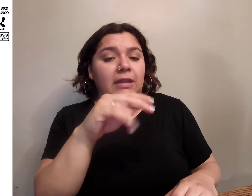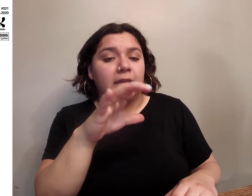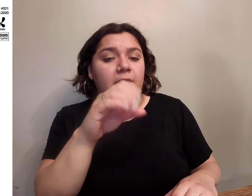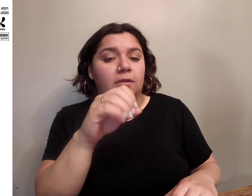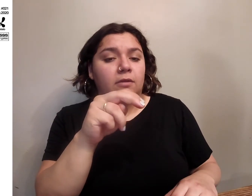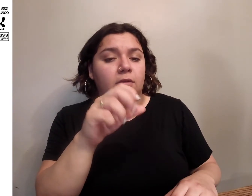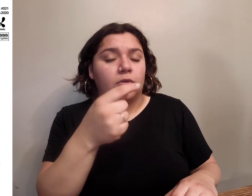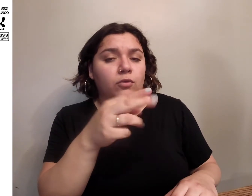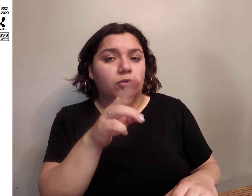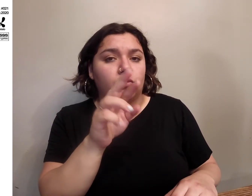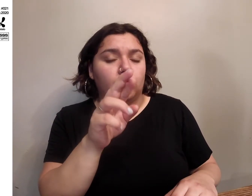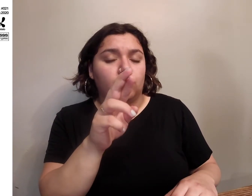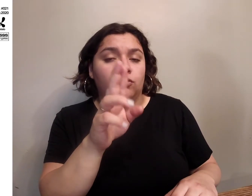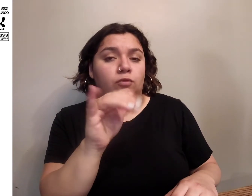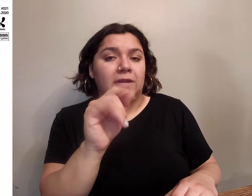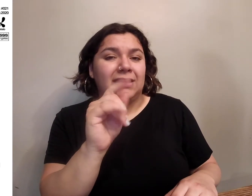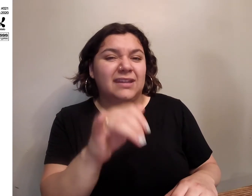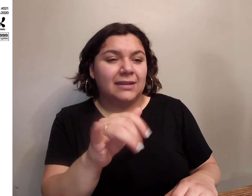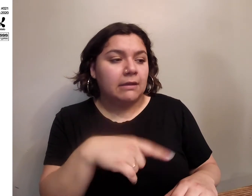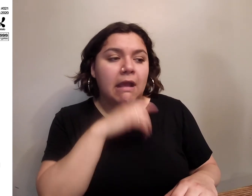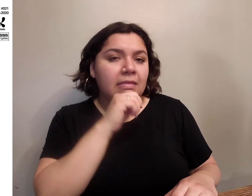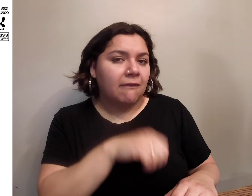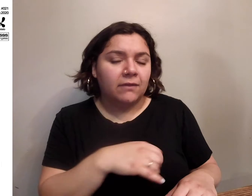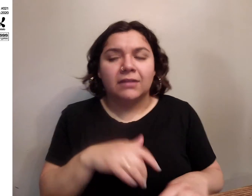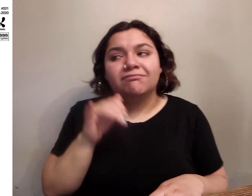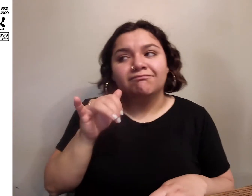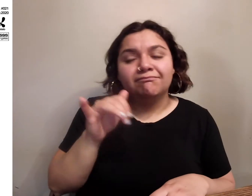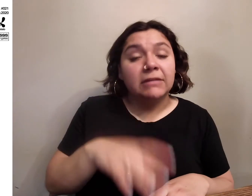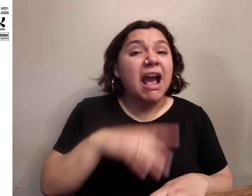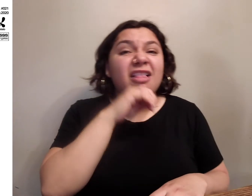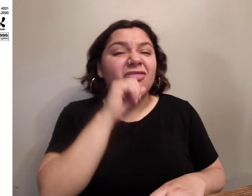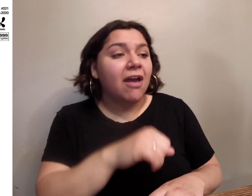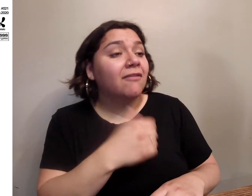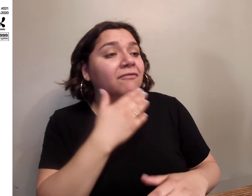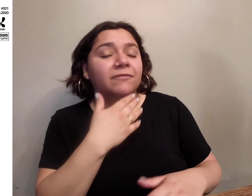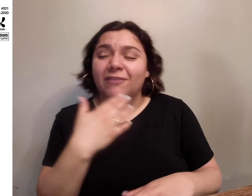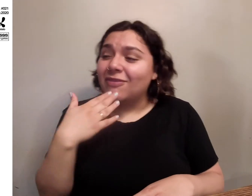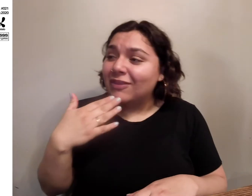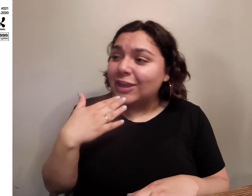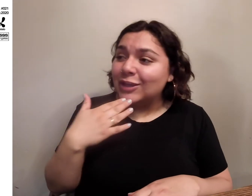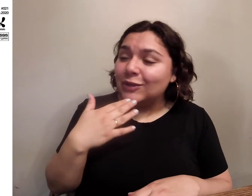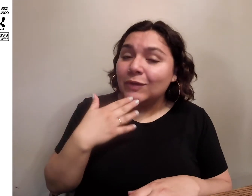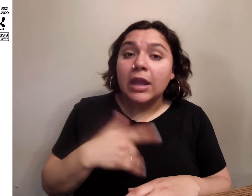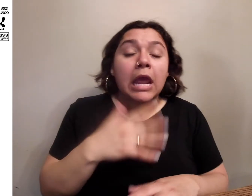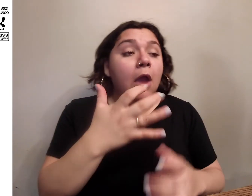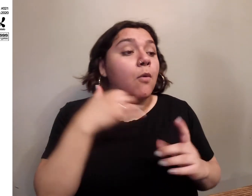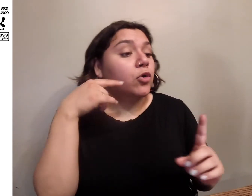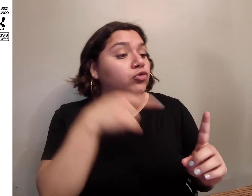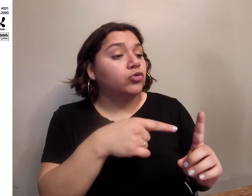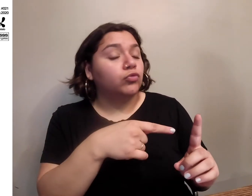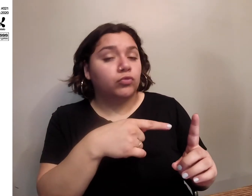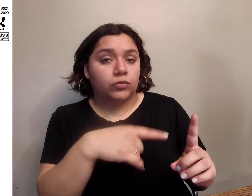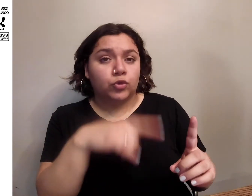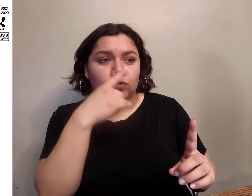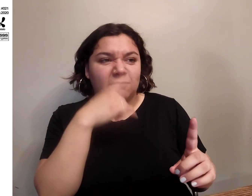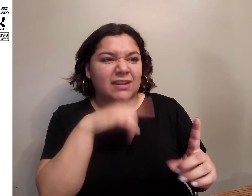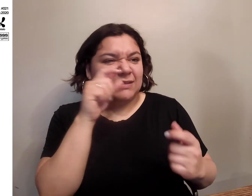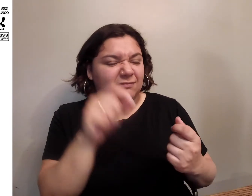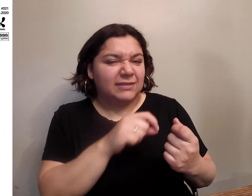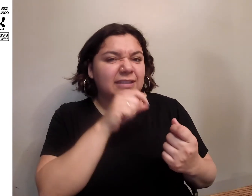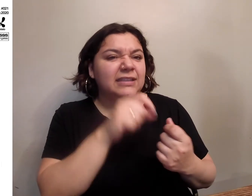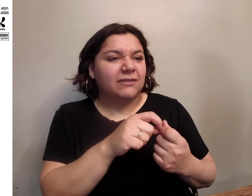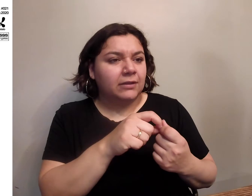incongruity. I love that. I love that. Thank you. And I want you to